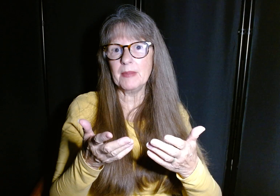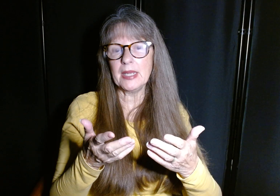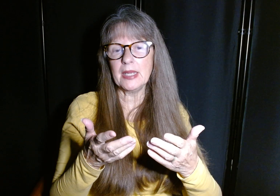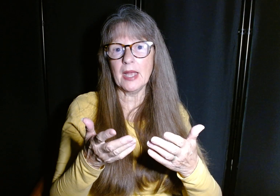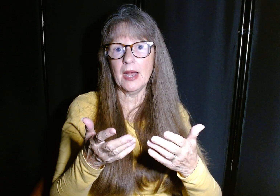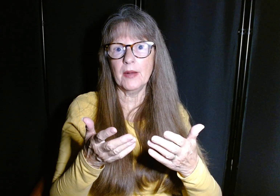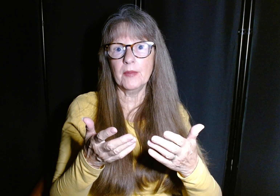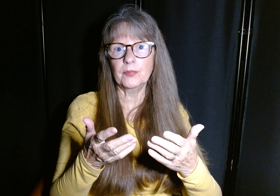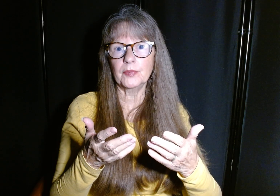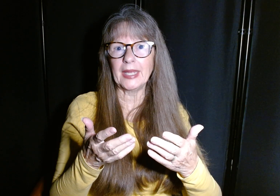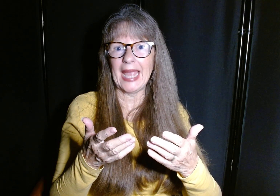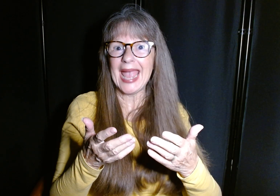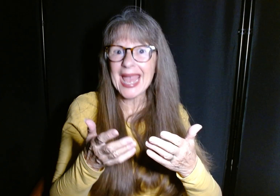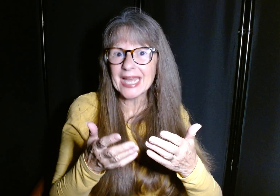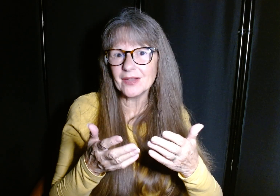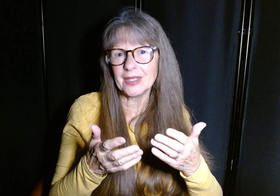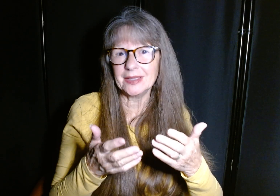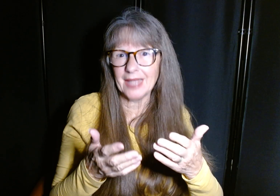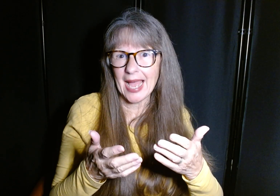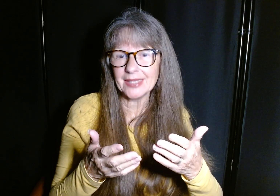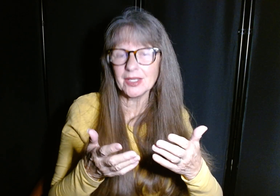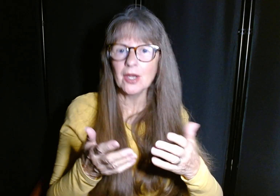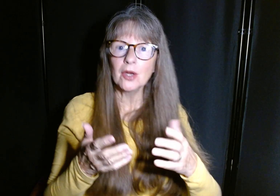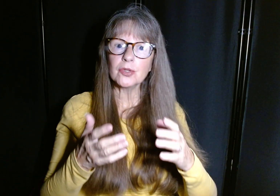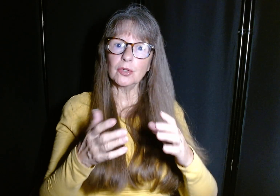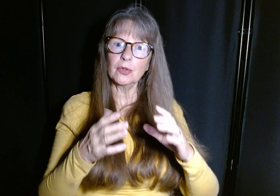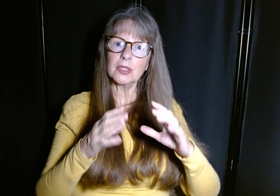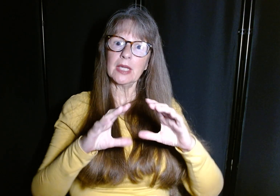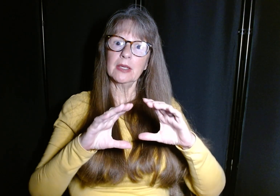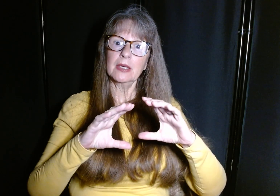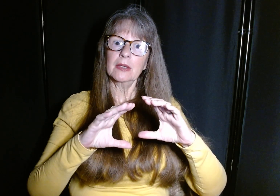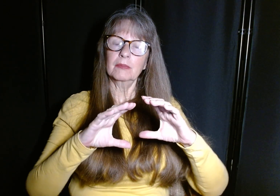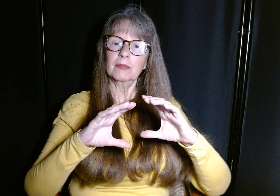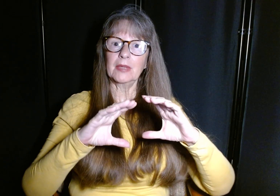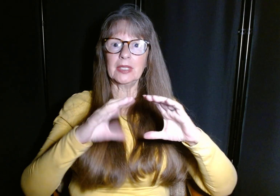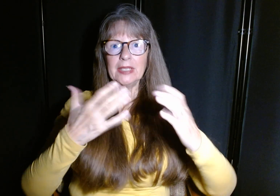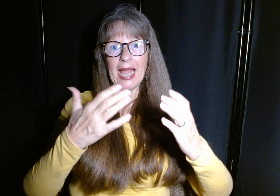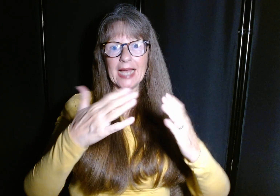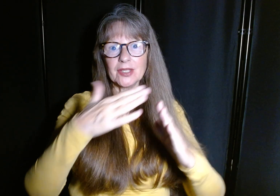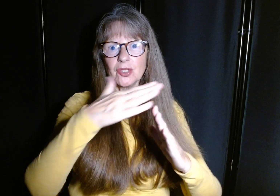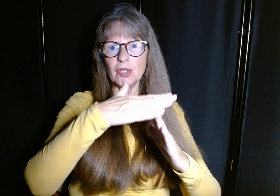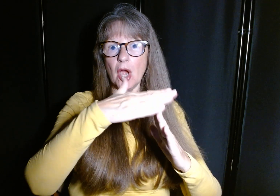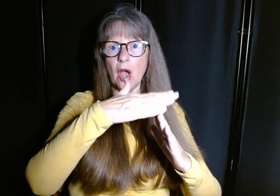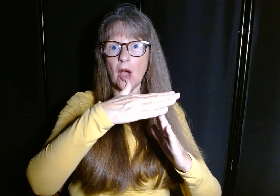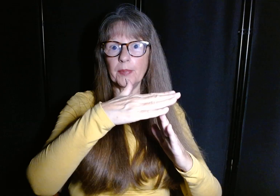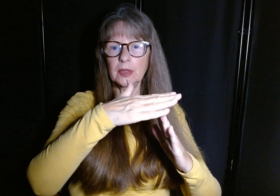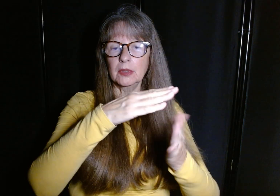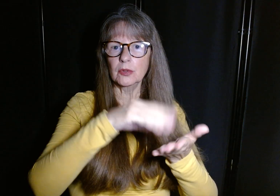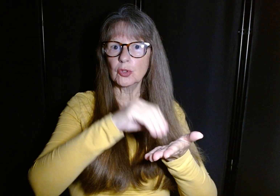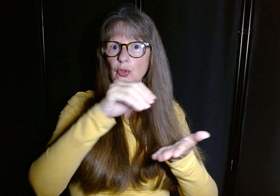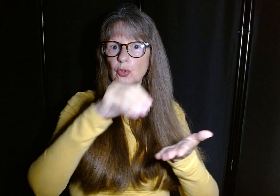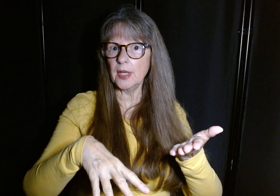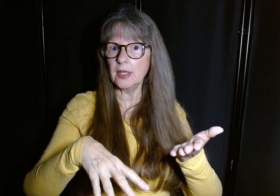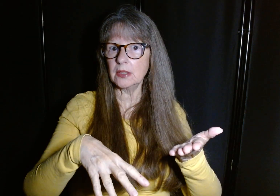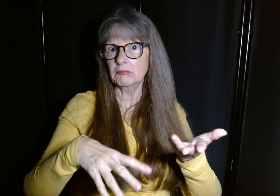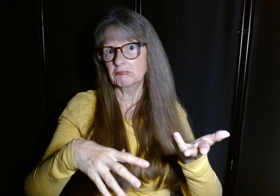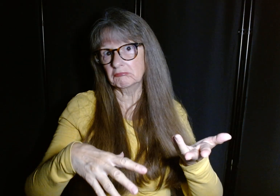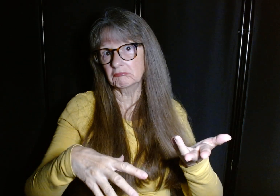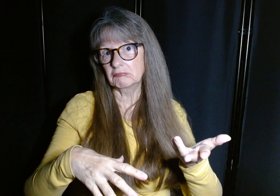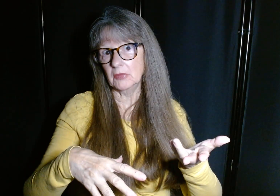maybe like head of the class. So you could say class top student